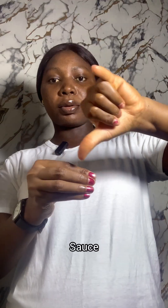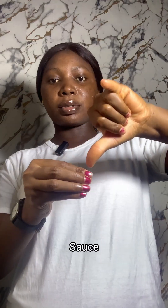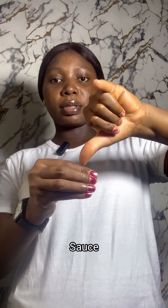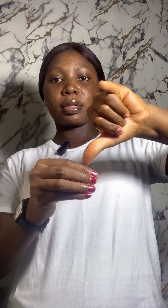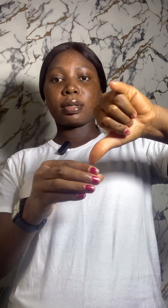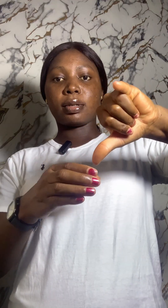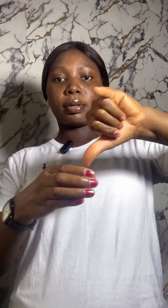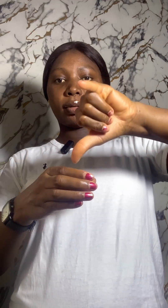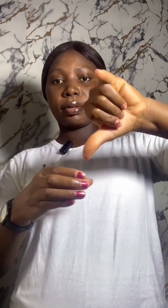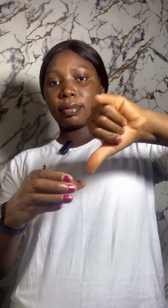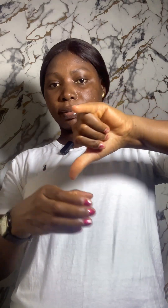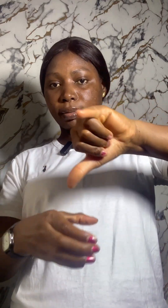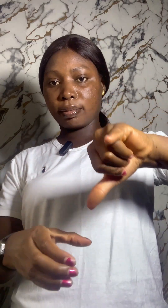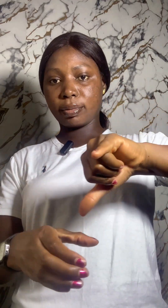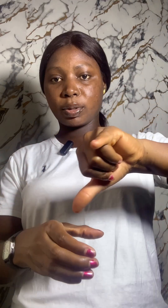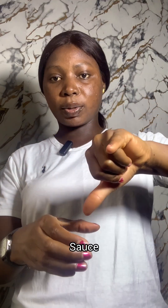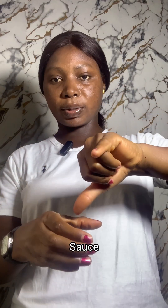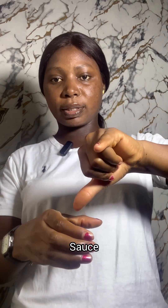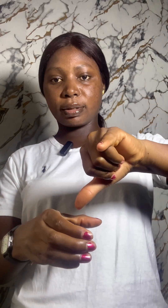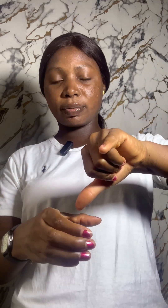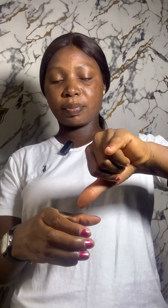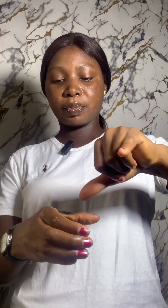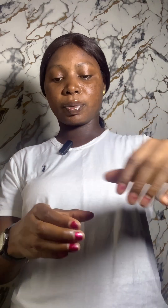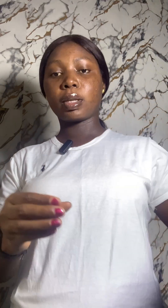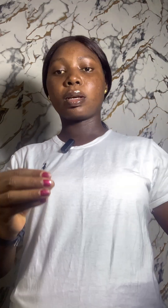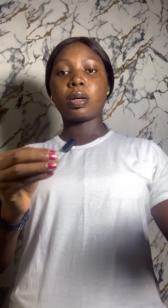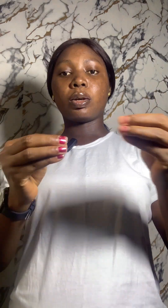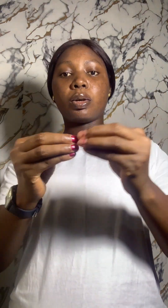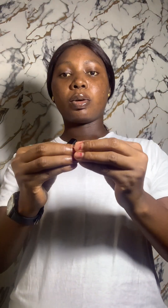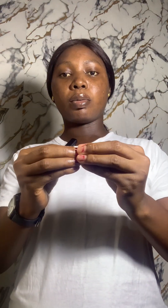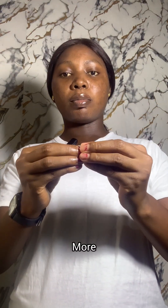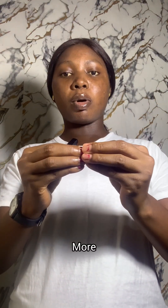sauce. Sauce. More